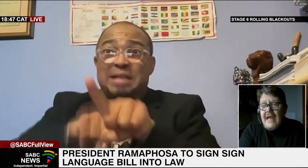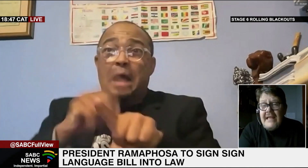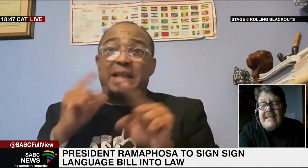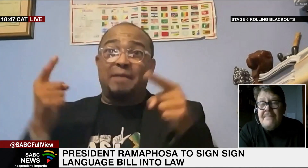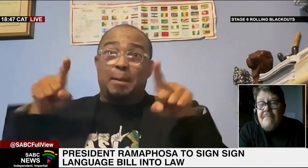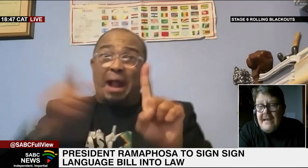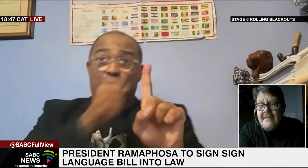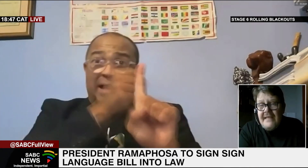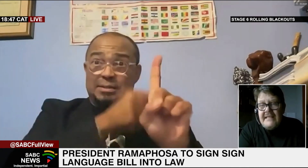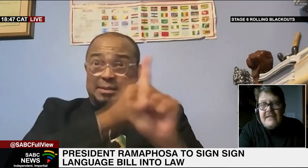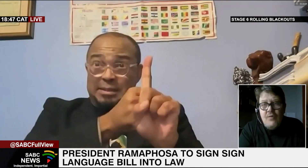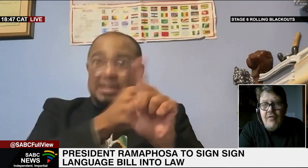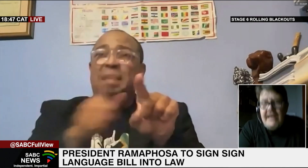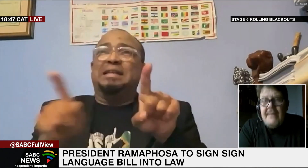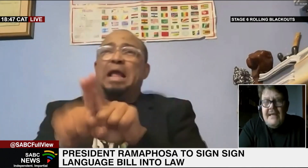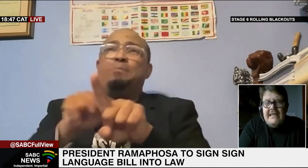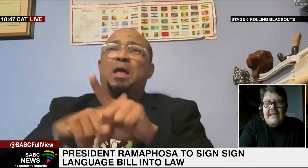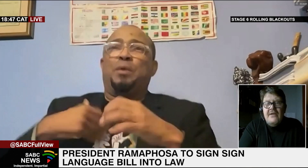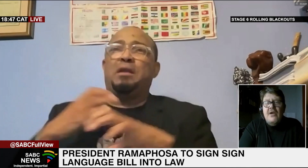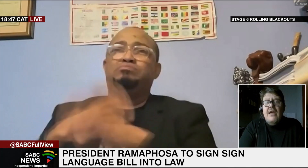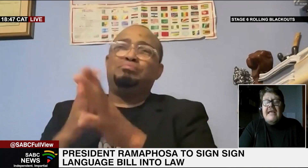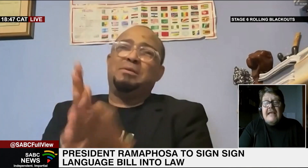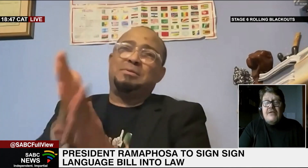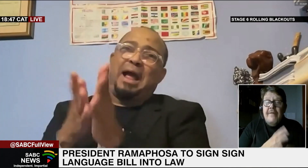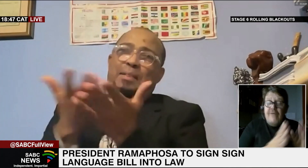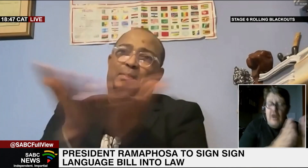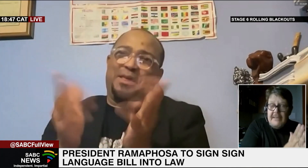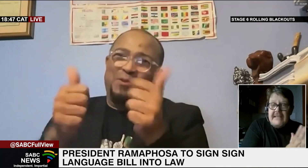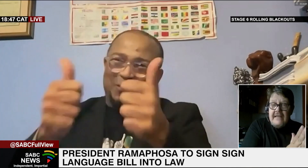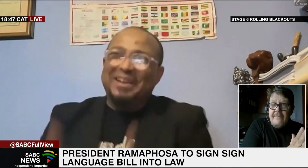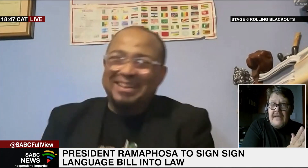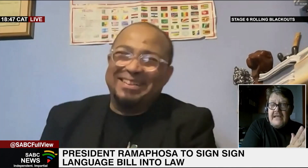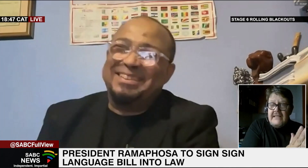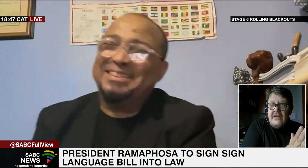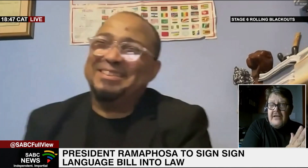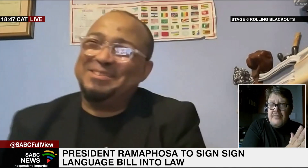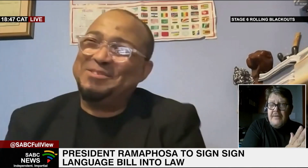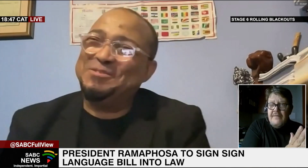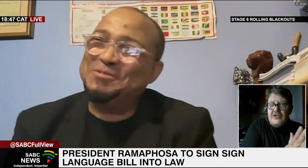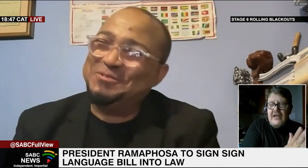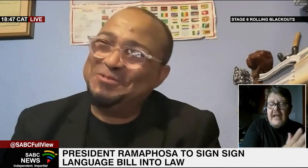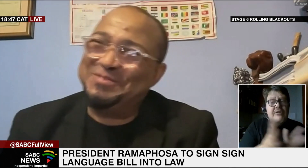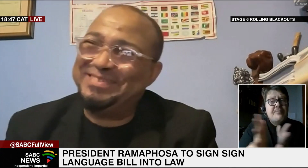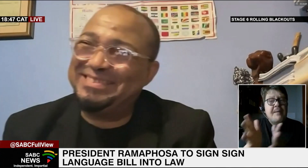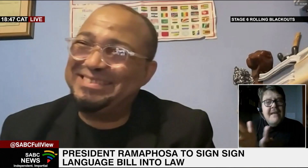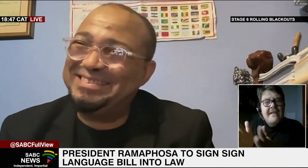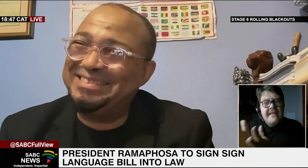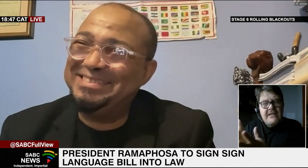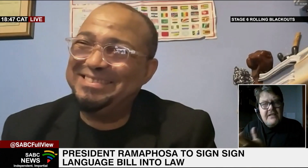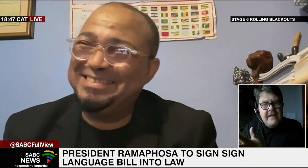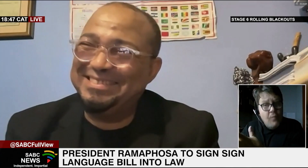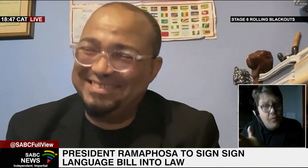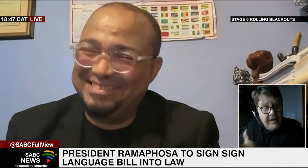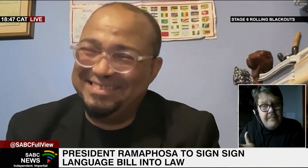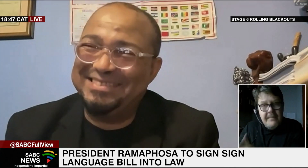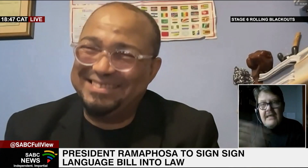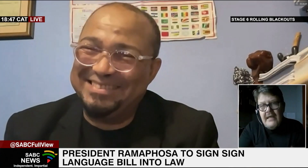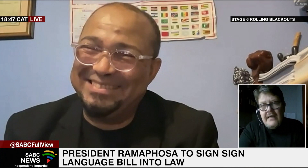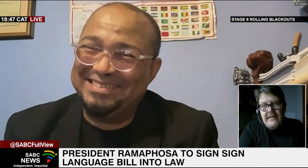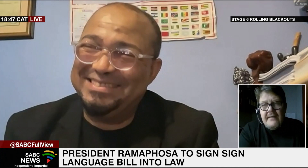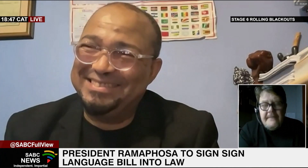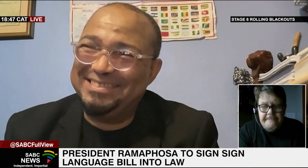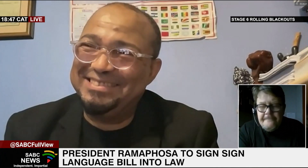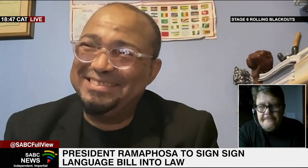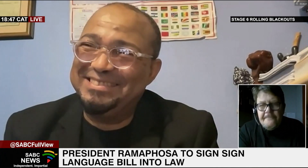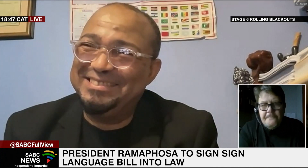So that is many things that's already being done. Yes, we've lobbied South African Sign Language to be official language, but many things has already been